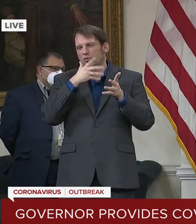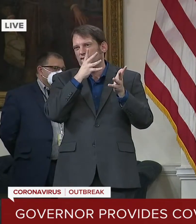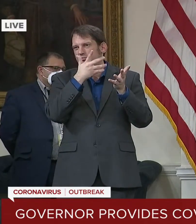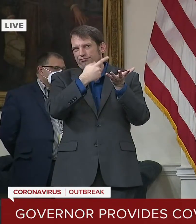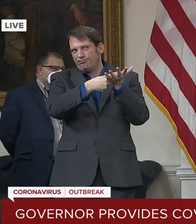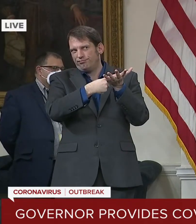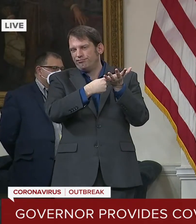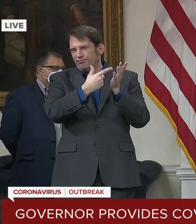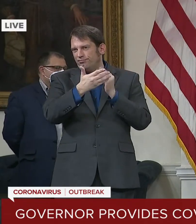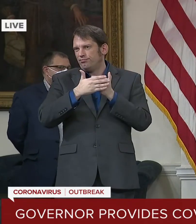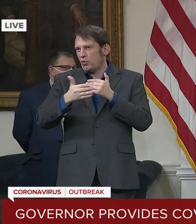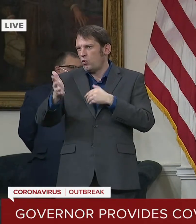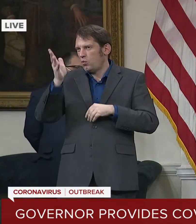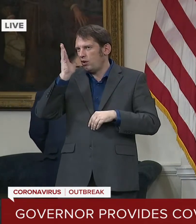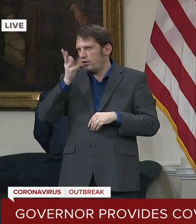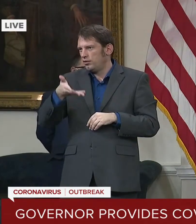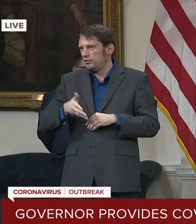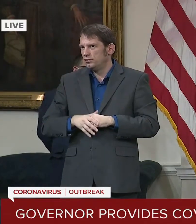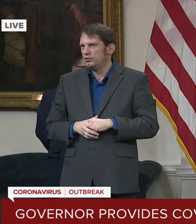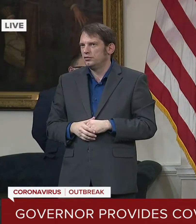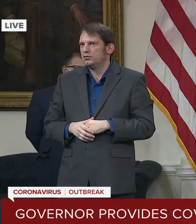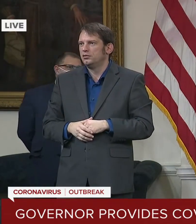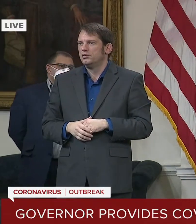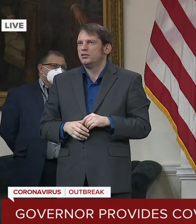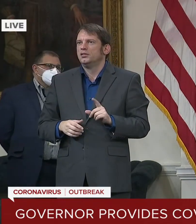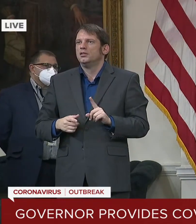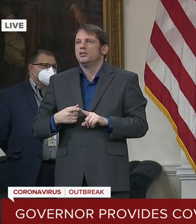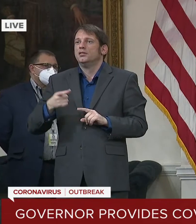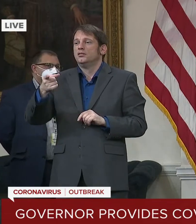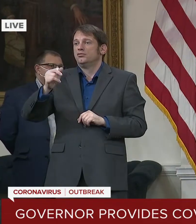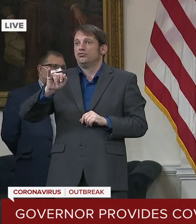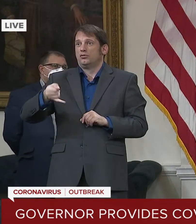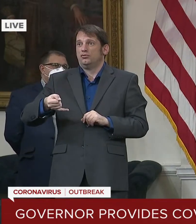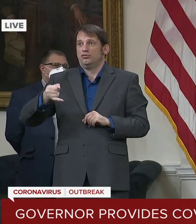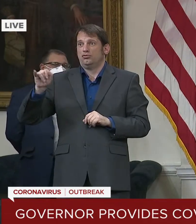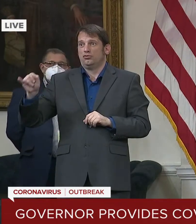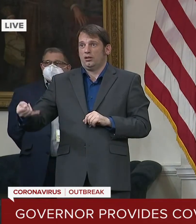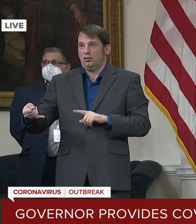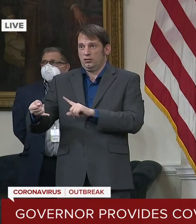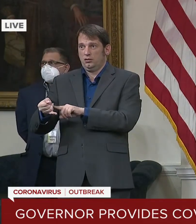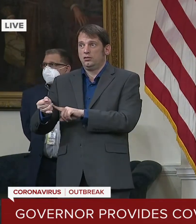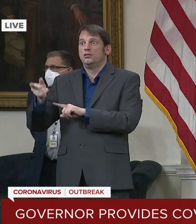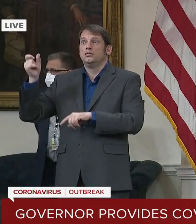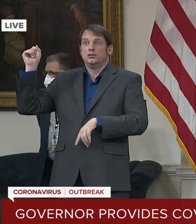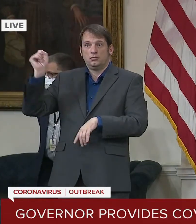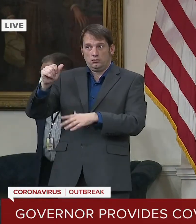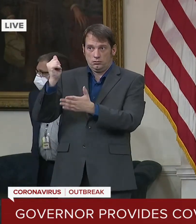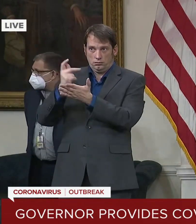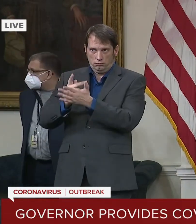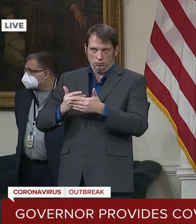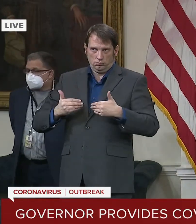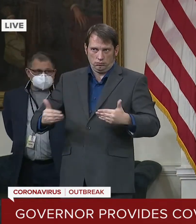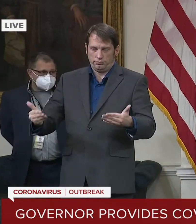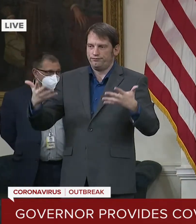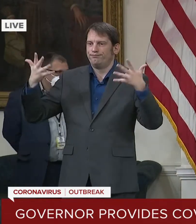so. But if Johnson & Johnson gets the go-ahead, we're going to be making some of them right here in Maryland. That's it. Thanks. Thank you.